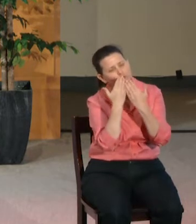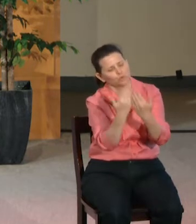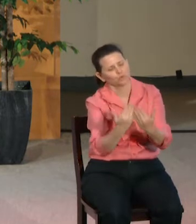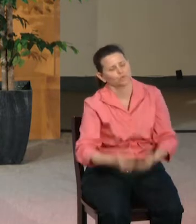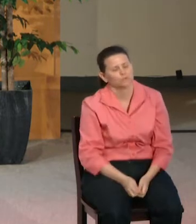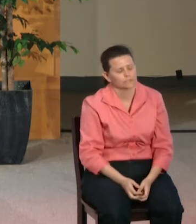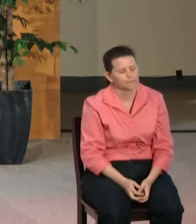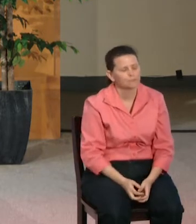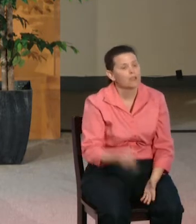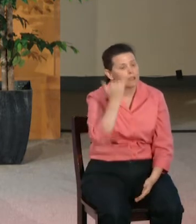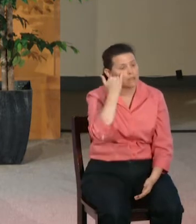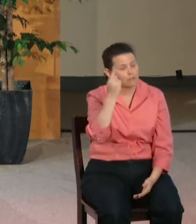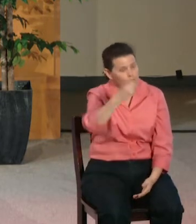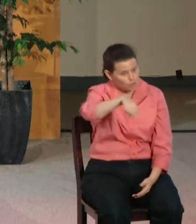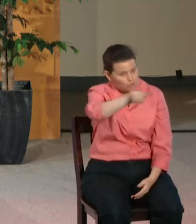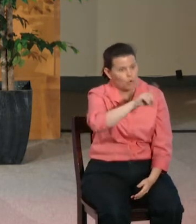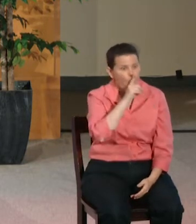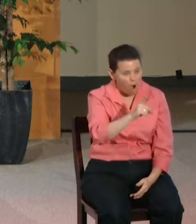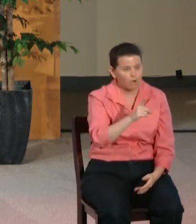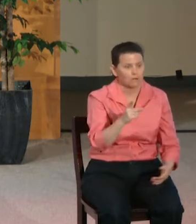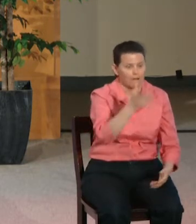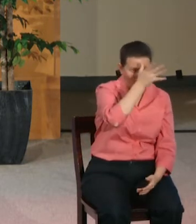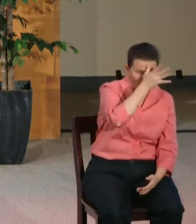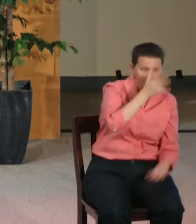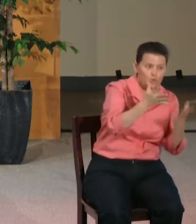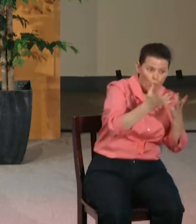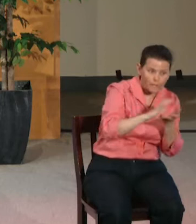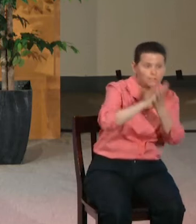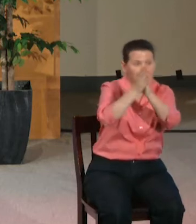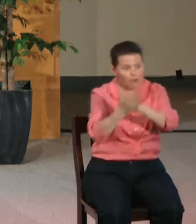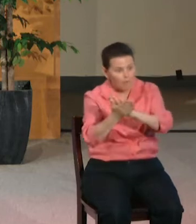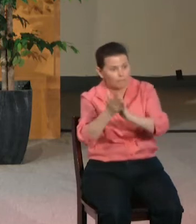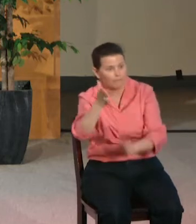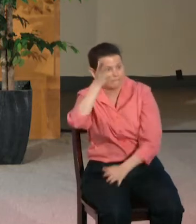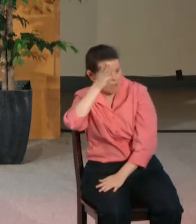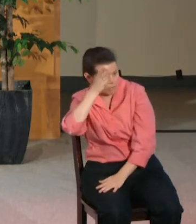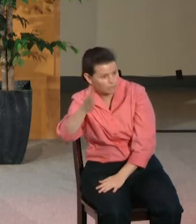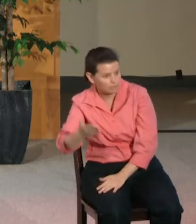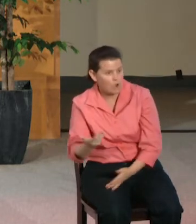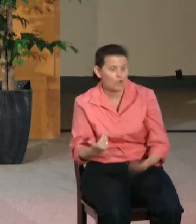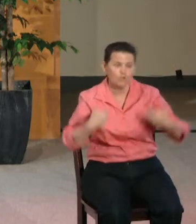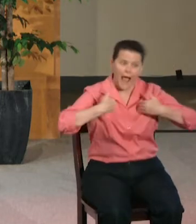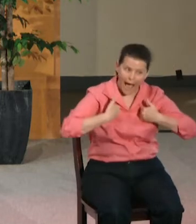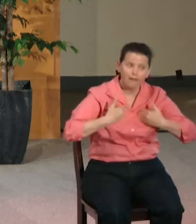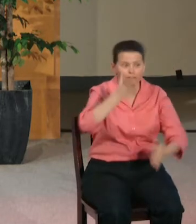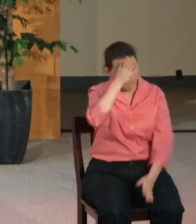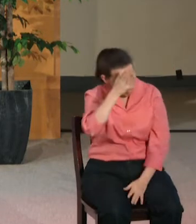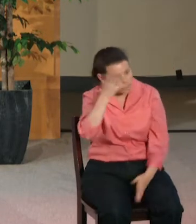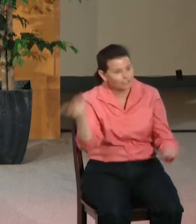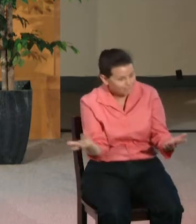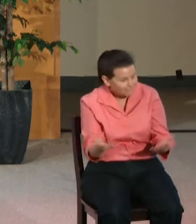if you are a father, if you want to be a father, if you have a father, that includes pretty much all of us. Let's just hold them in